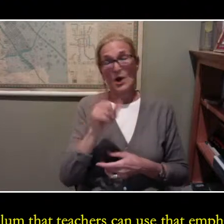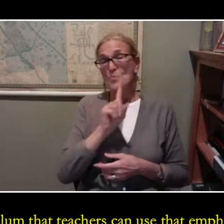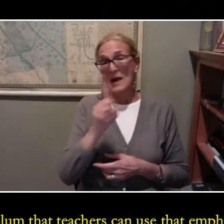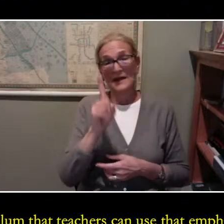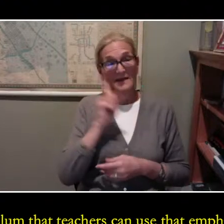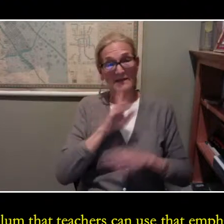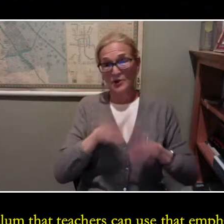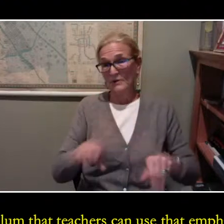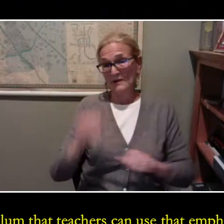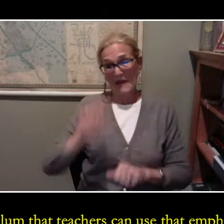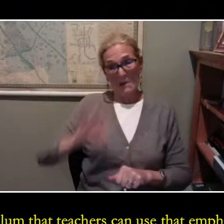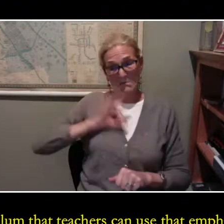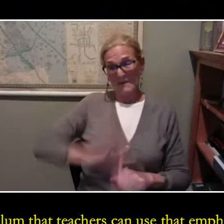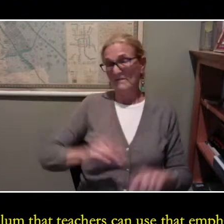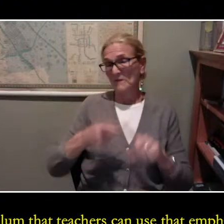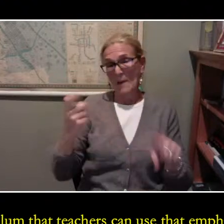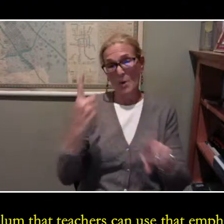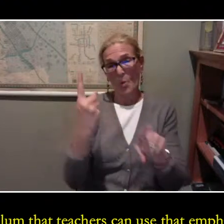household.